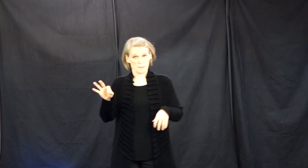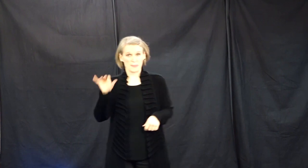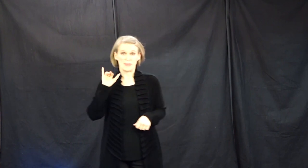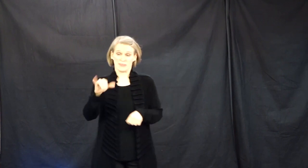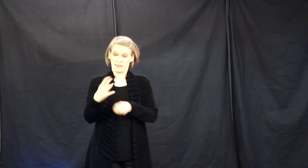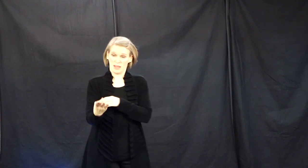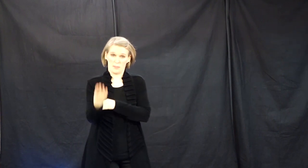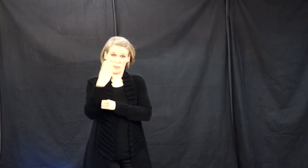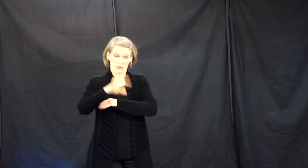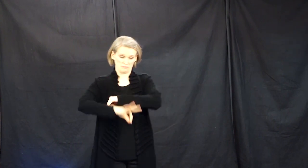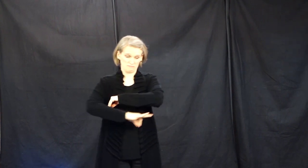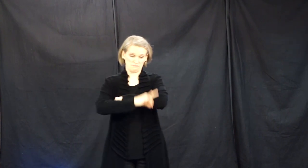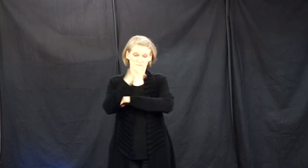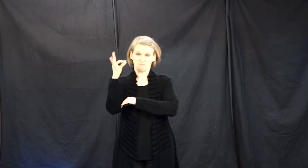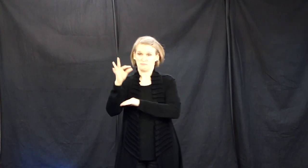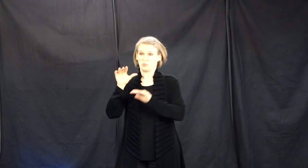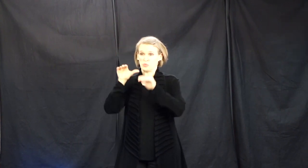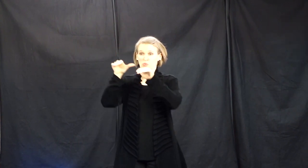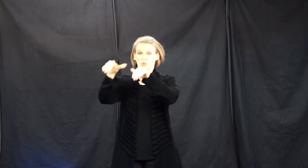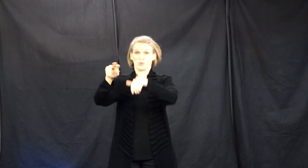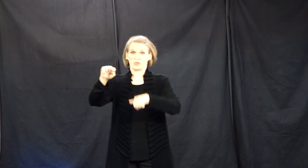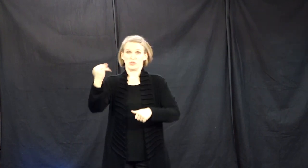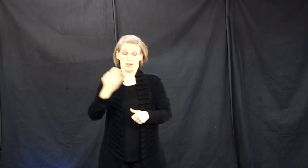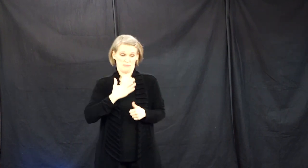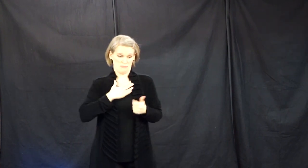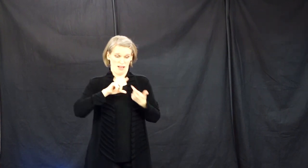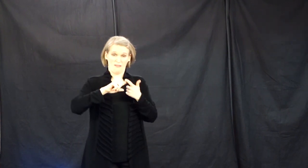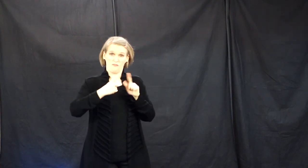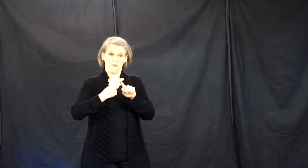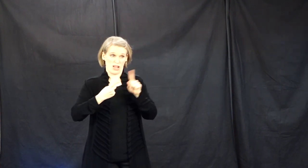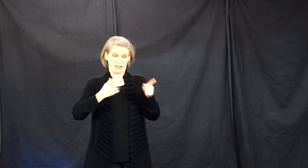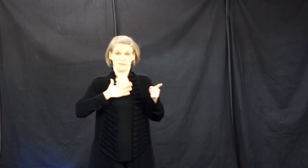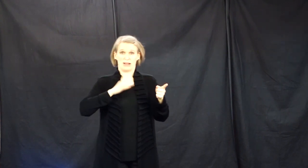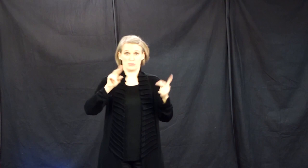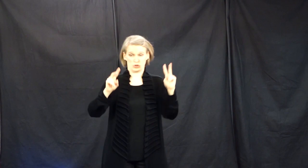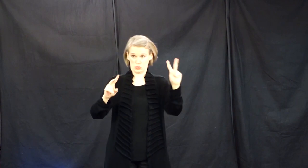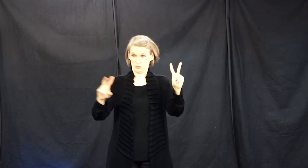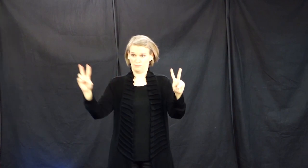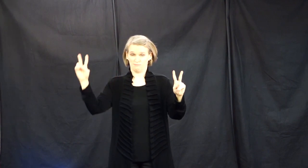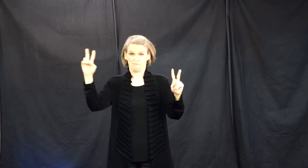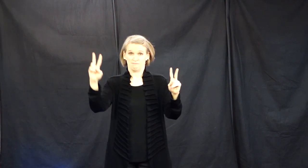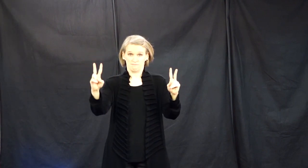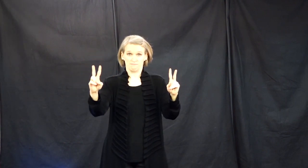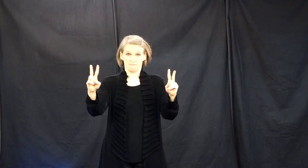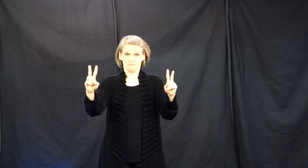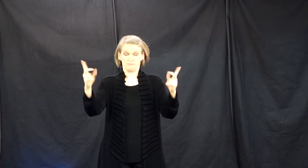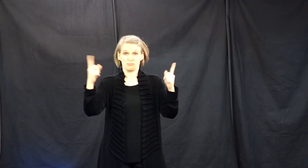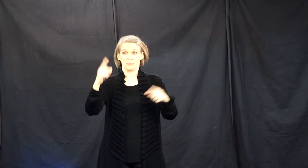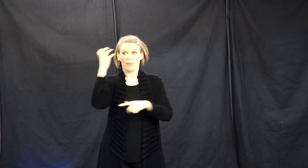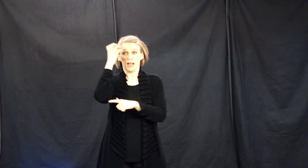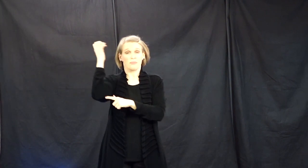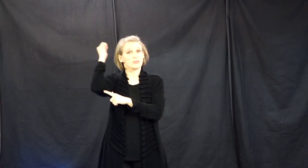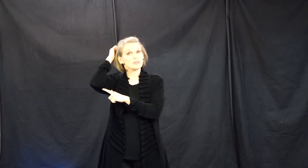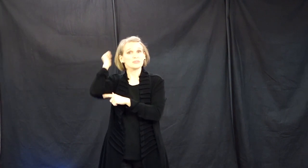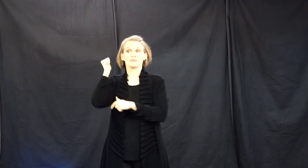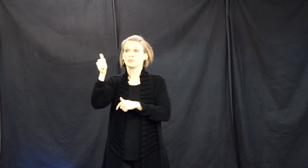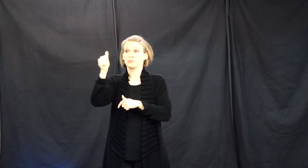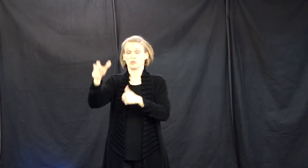Hudson at dawn. My friend William P. Van Ness signed on as my Number 2. Hamilton arrived with his crew.